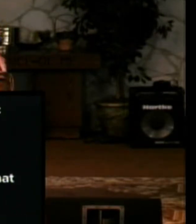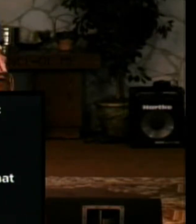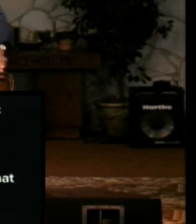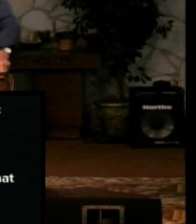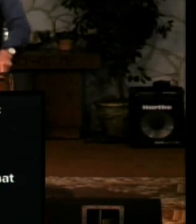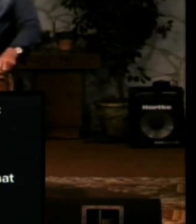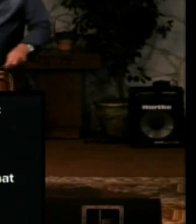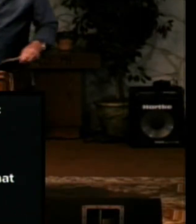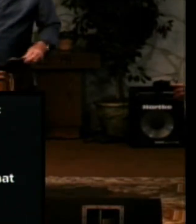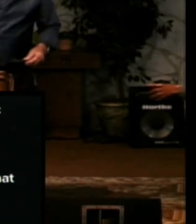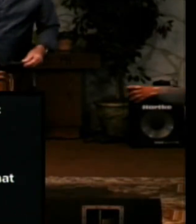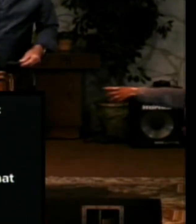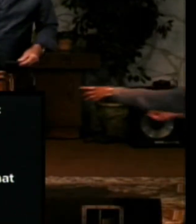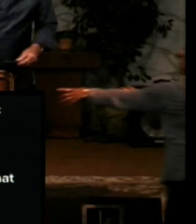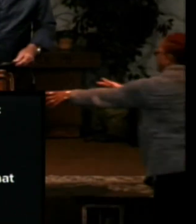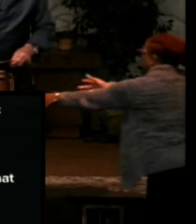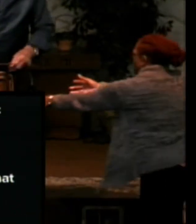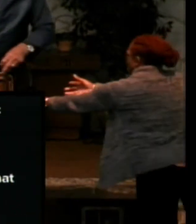Some of us